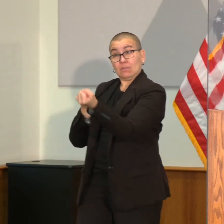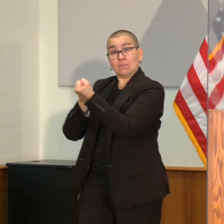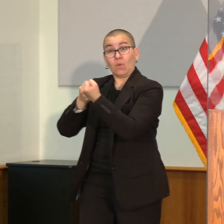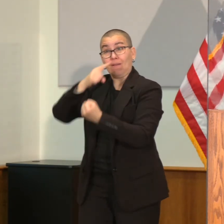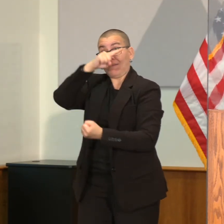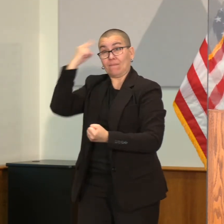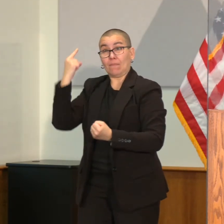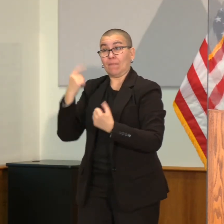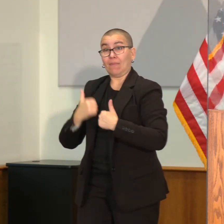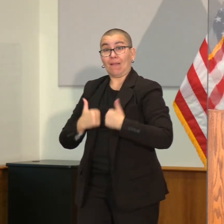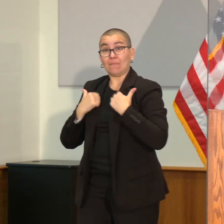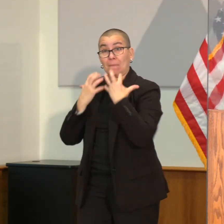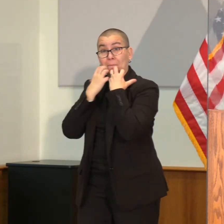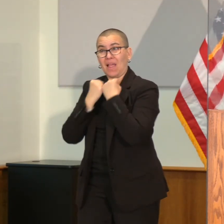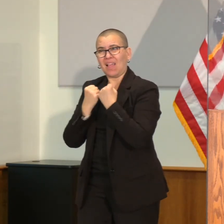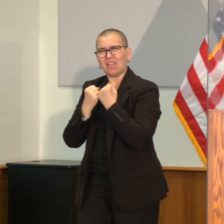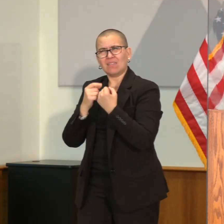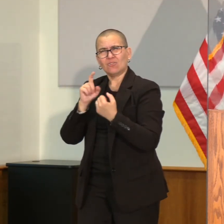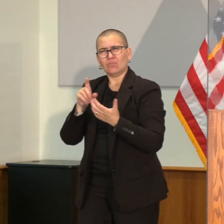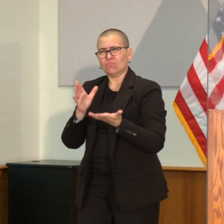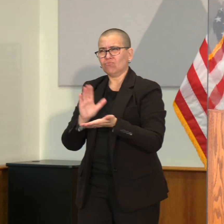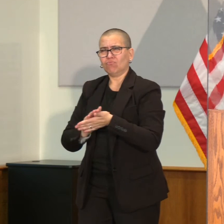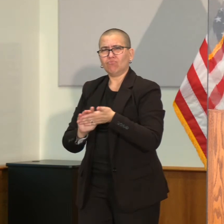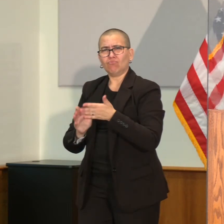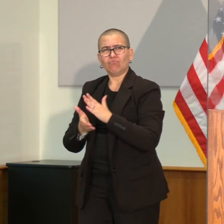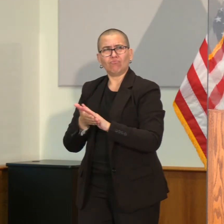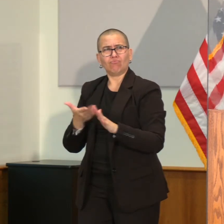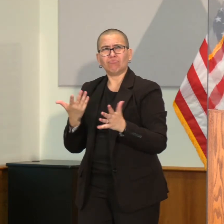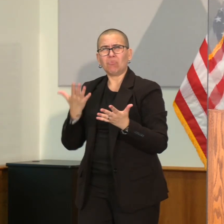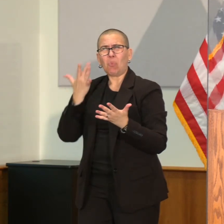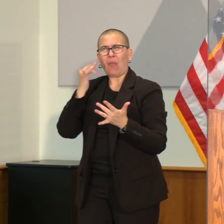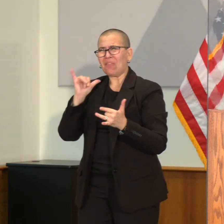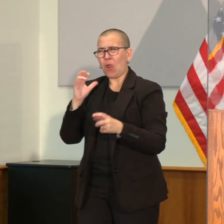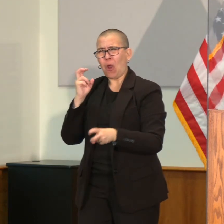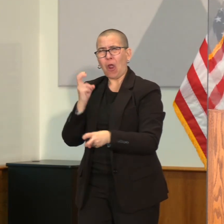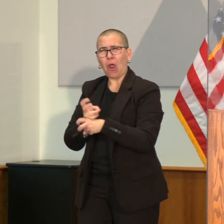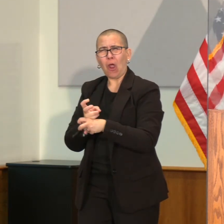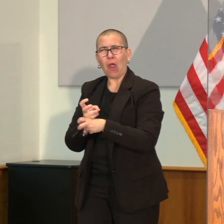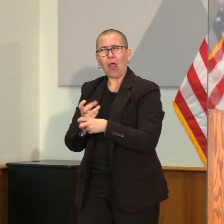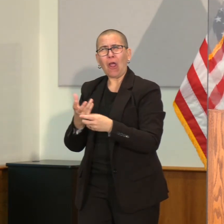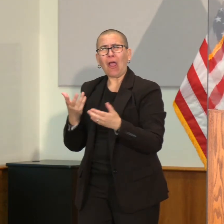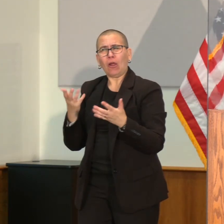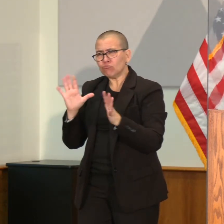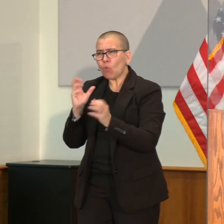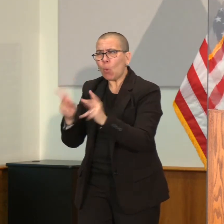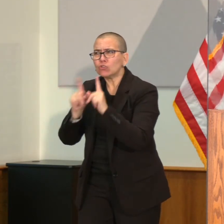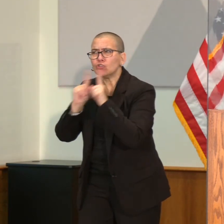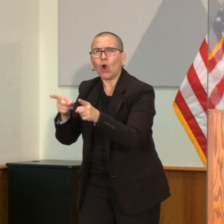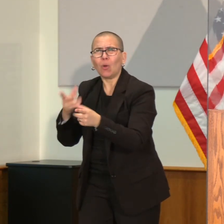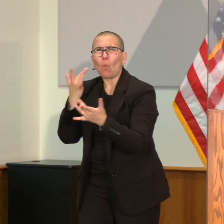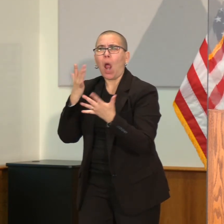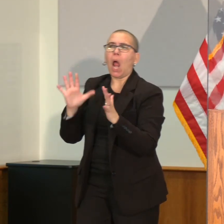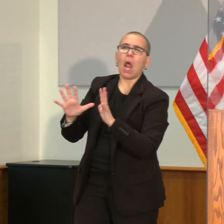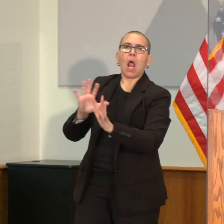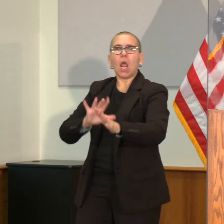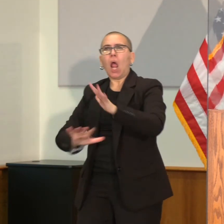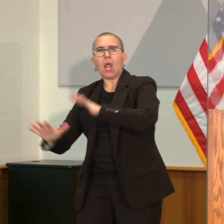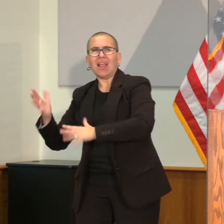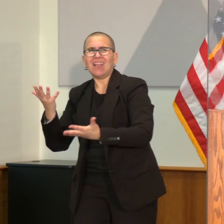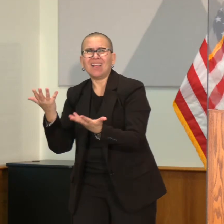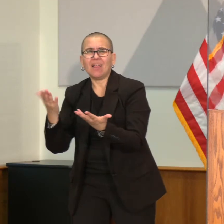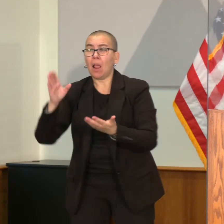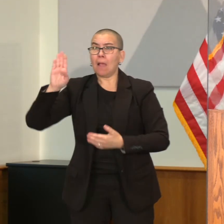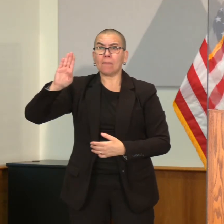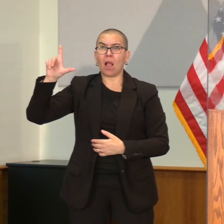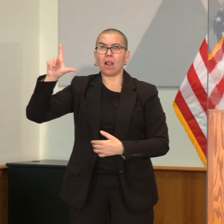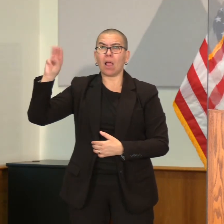be hard, which returns me to how I began. I fear that this moment may lead to Black lives becoming a political,